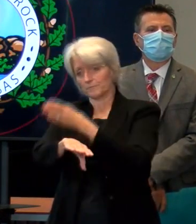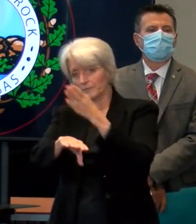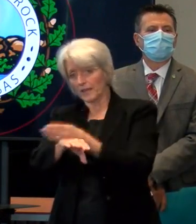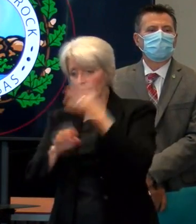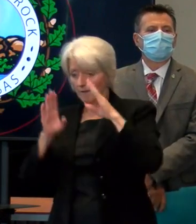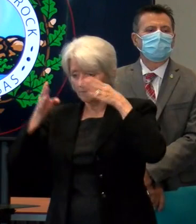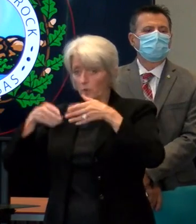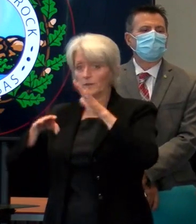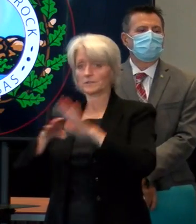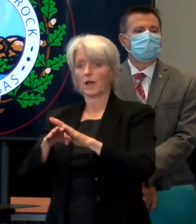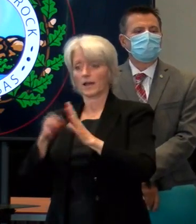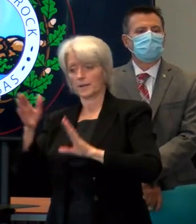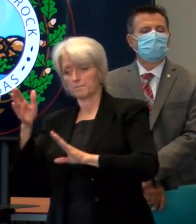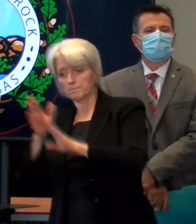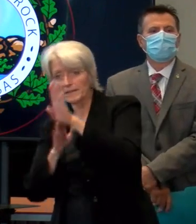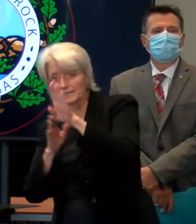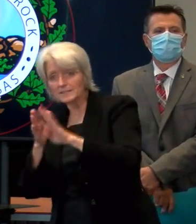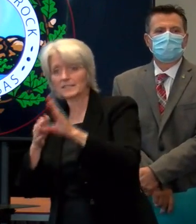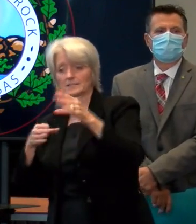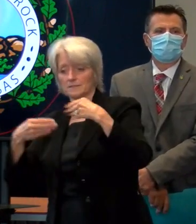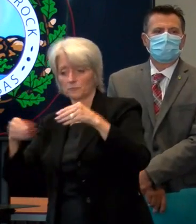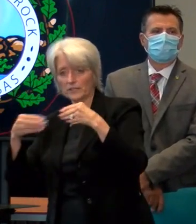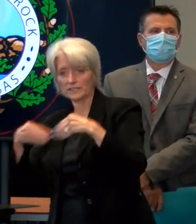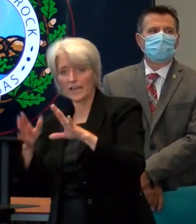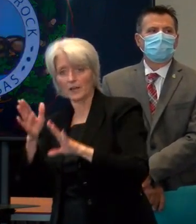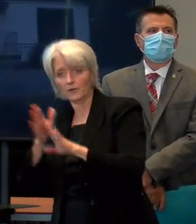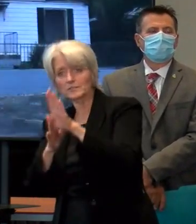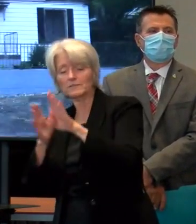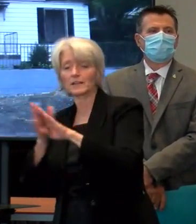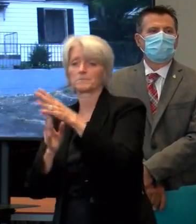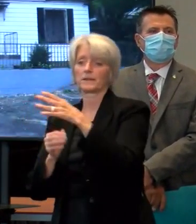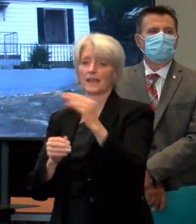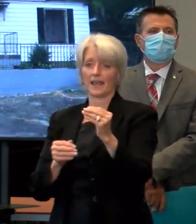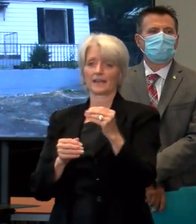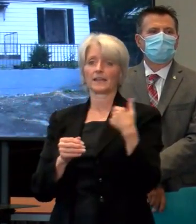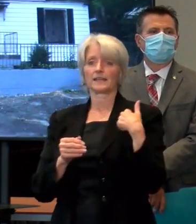focusing on retail development along that corridor area. It's an exciting day